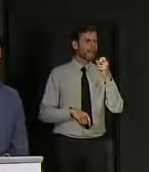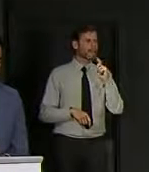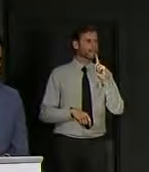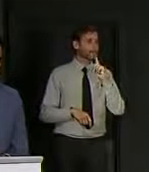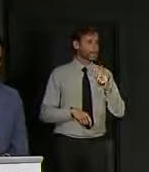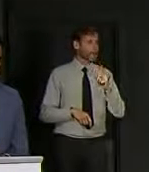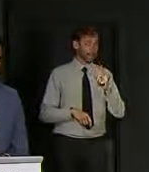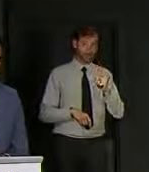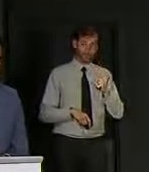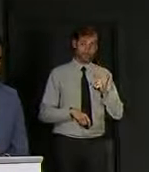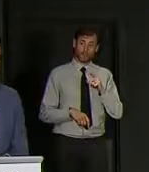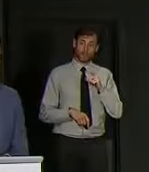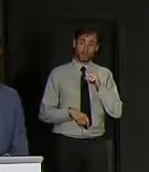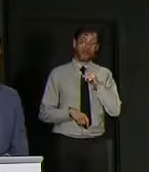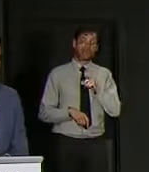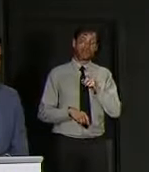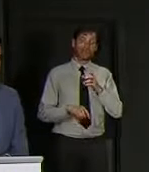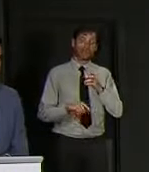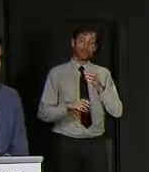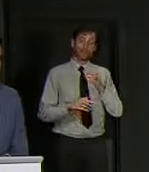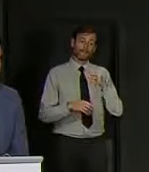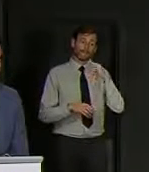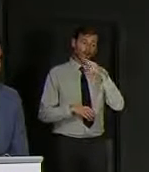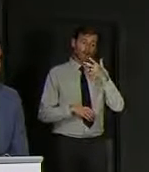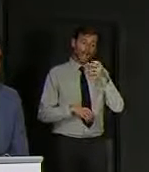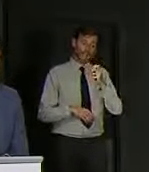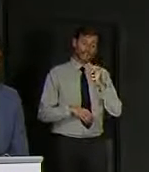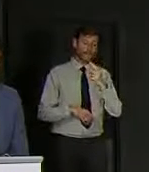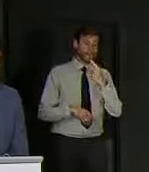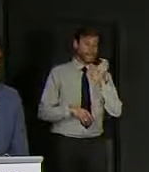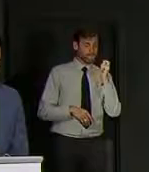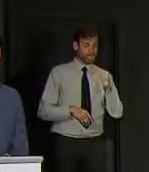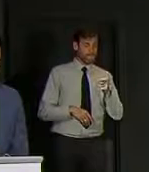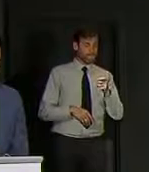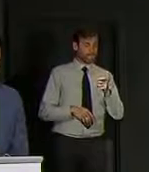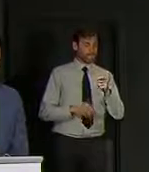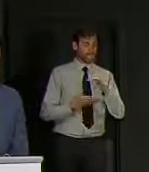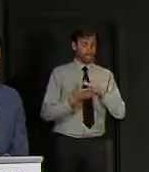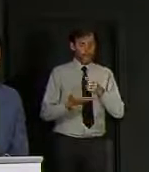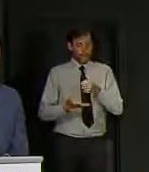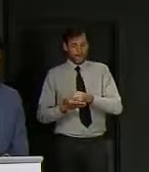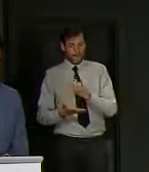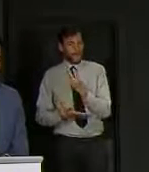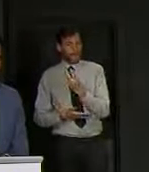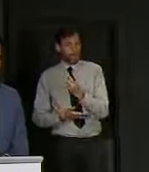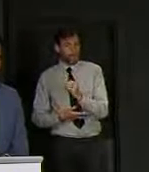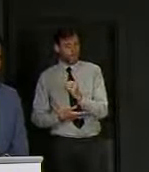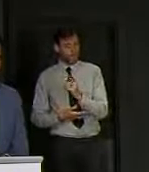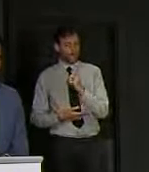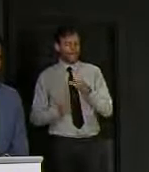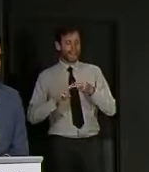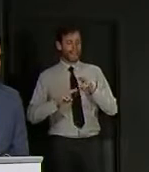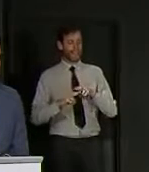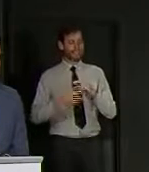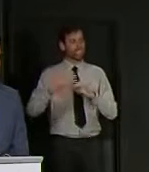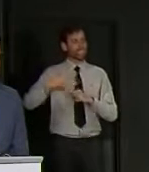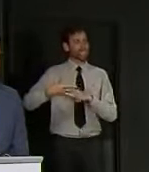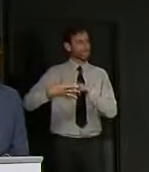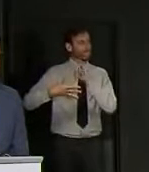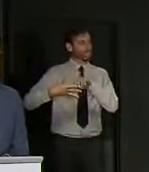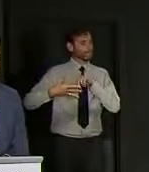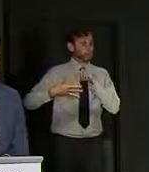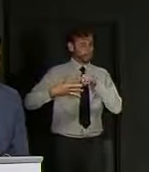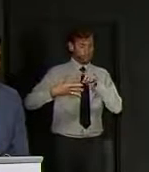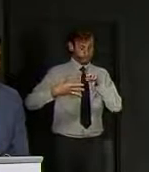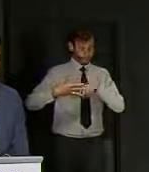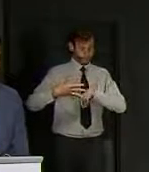this for after five breaches? So is the minimum set to £30, as officials were discussing? And if so, can